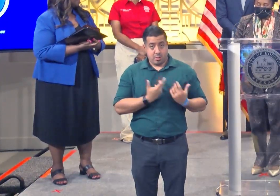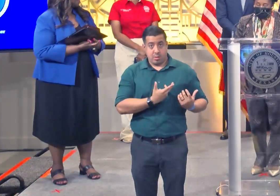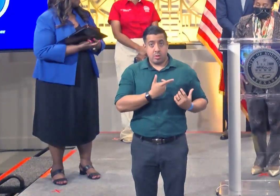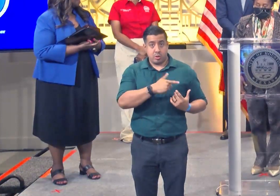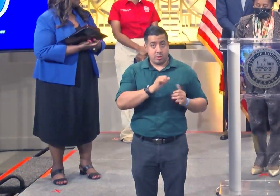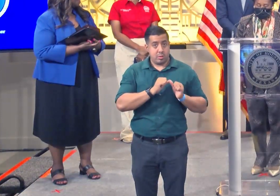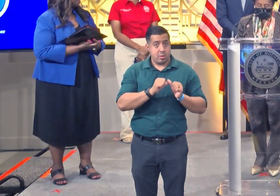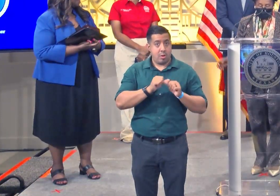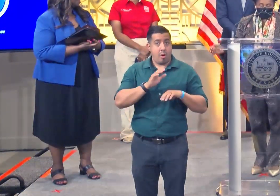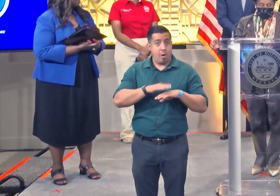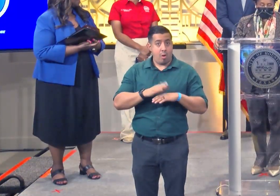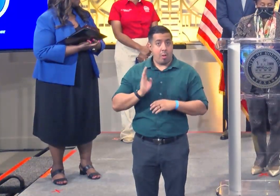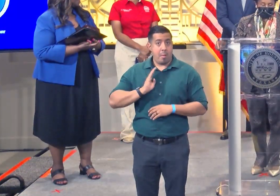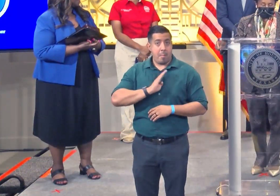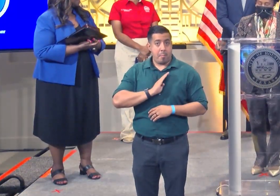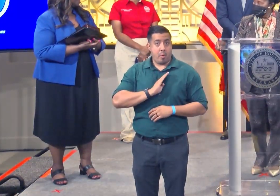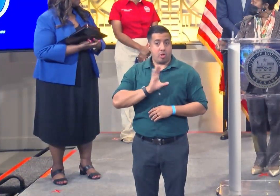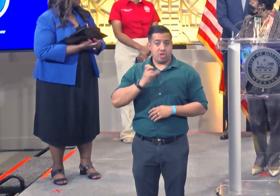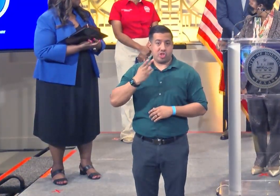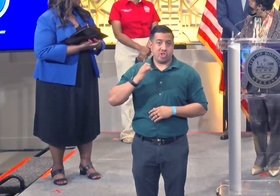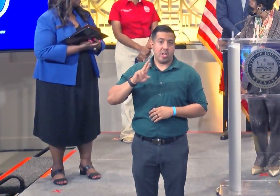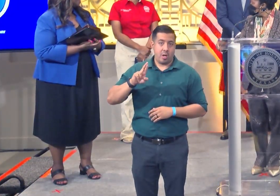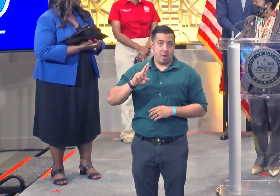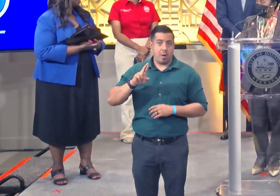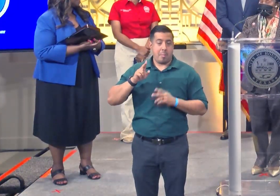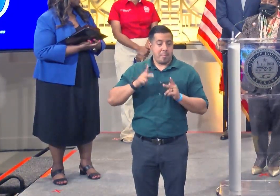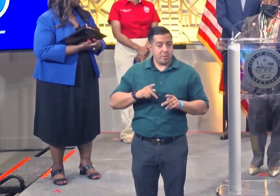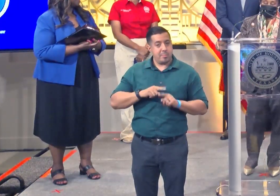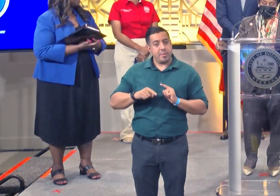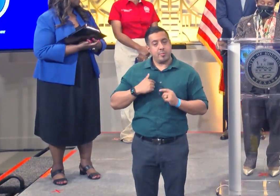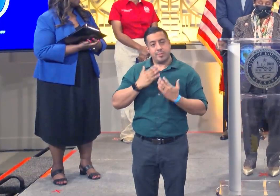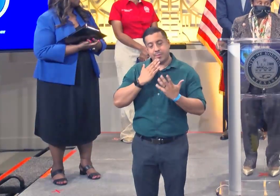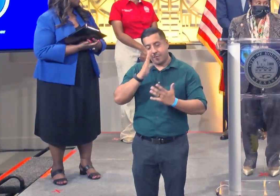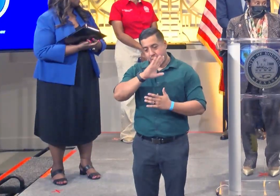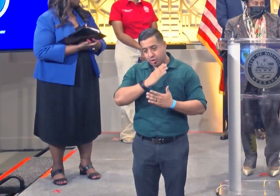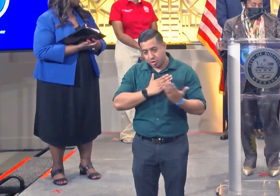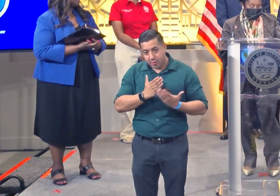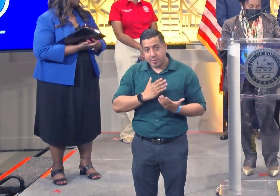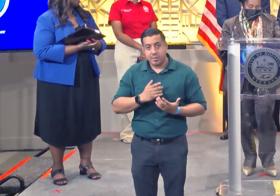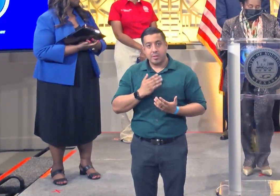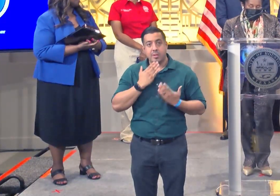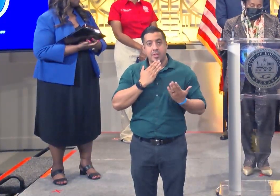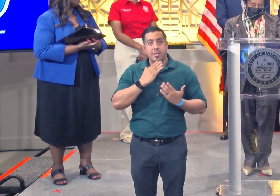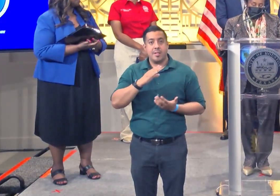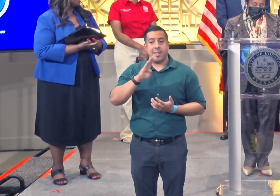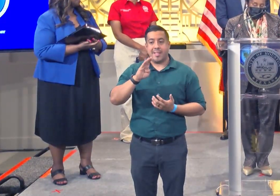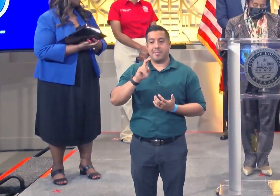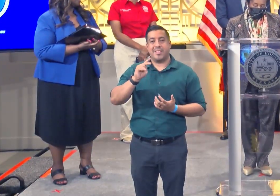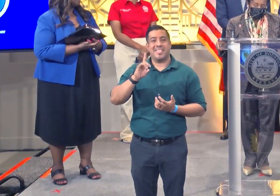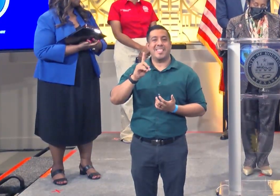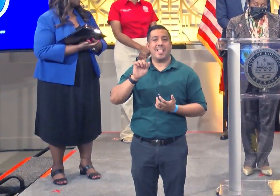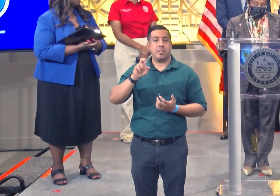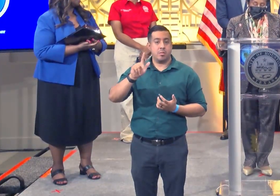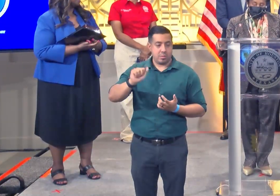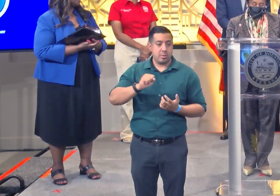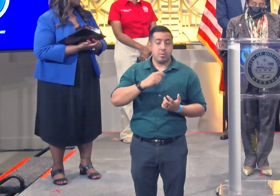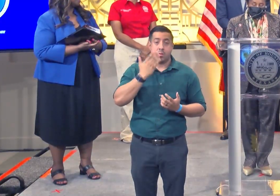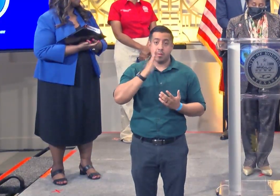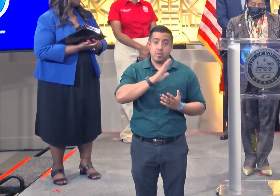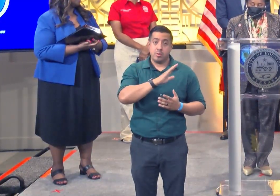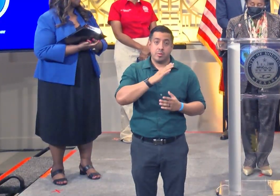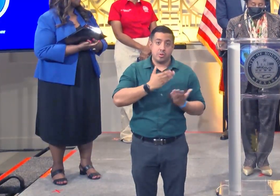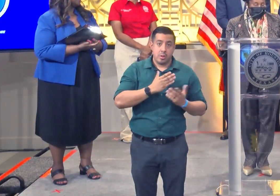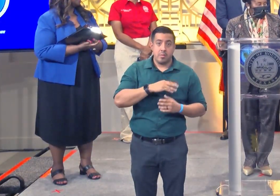be the board chairperson, but we are grateful for her service. Grateful for you, Kathy Blueford-Daniels. Grateful for